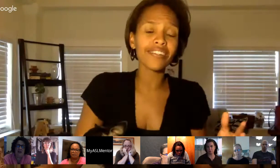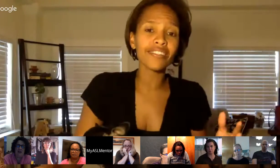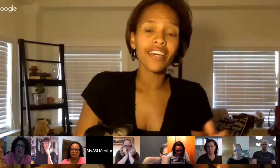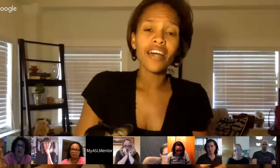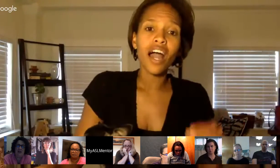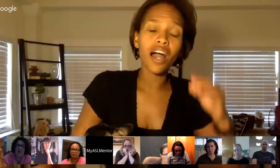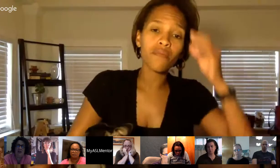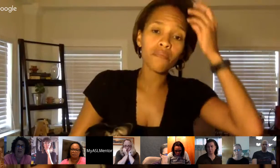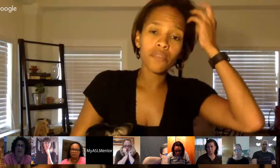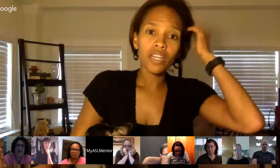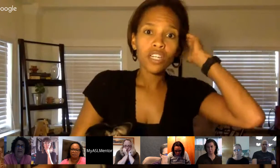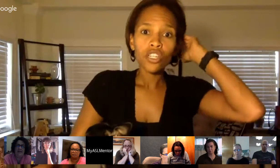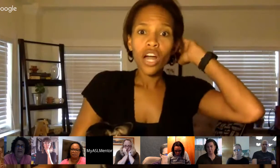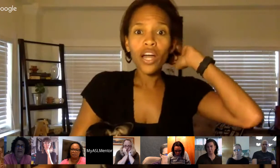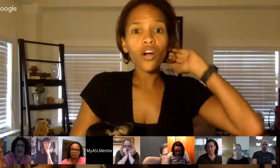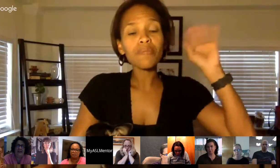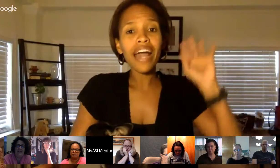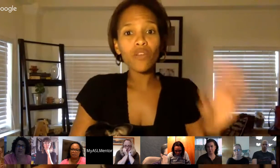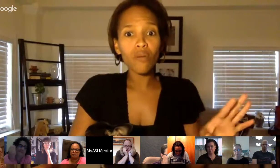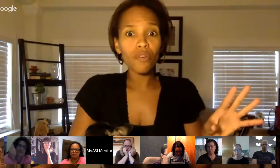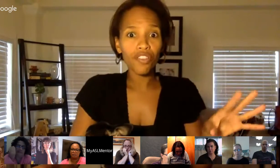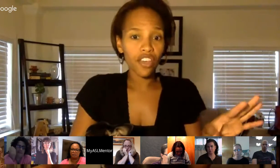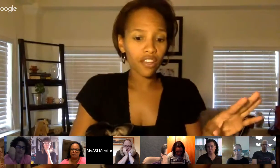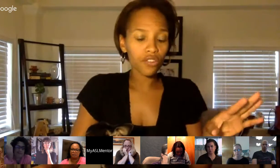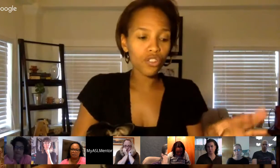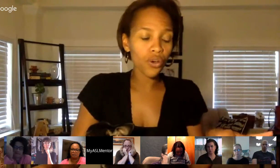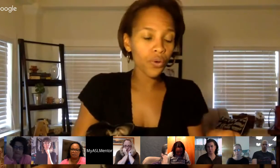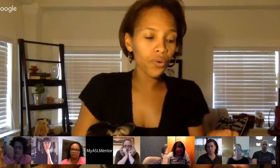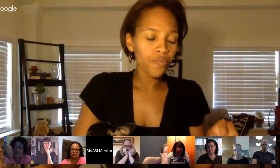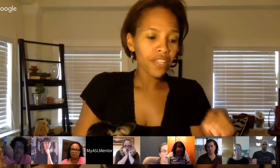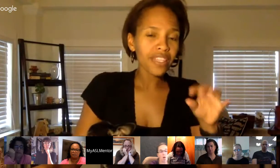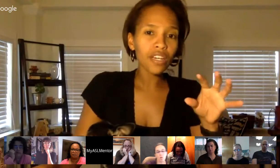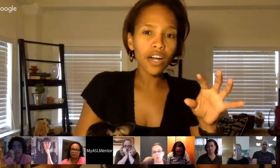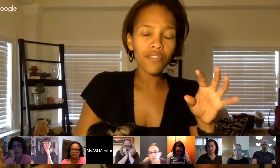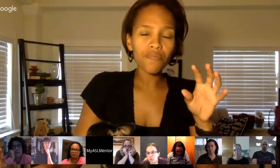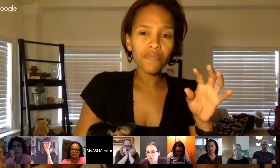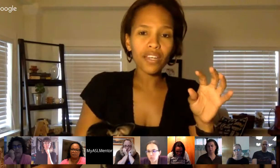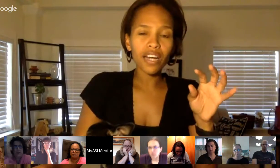that as, let me add one more thing. So